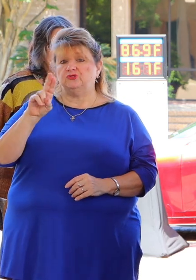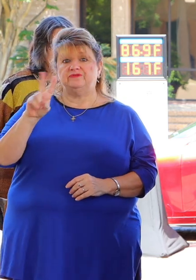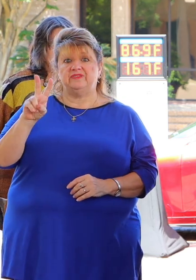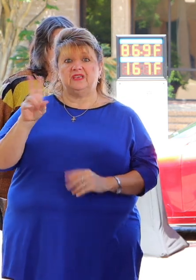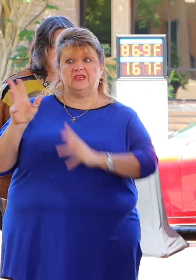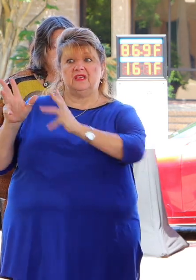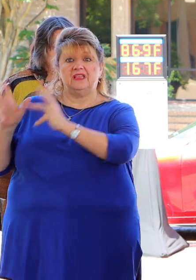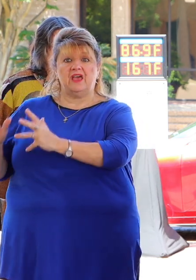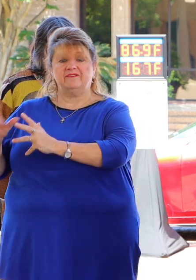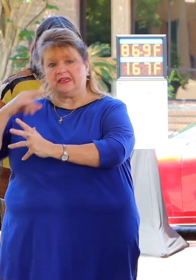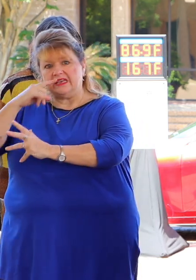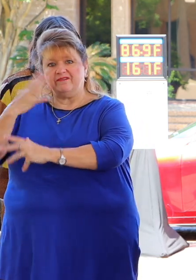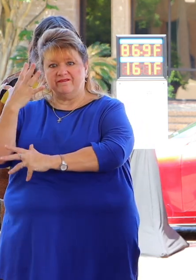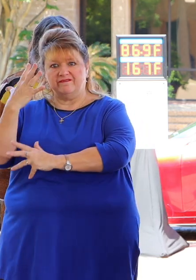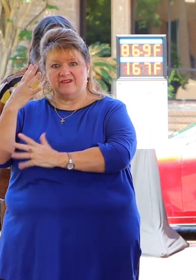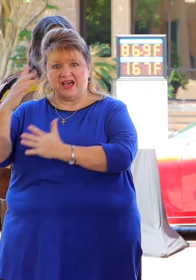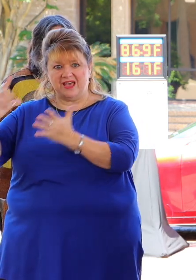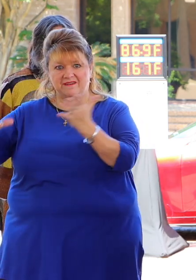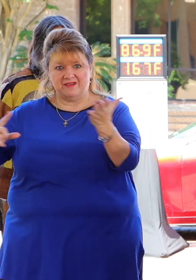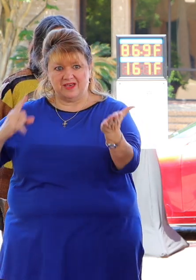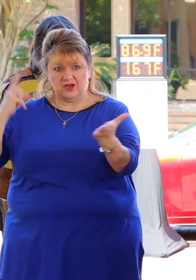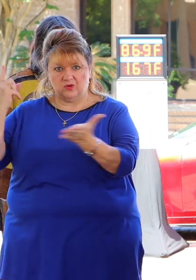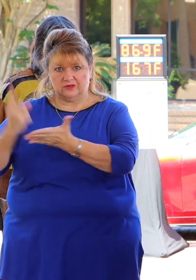5 hours, resulting in a death.